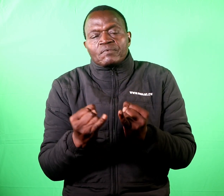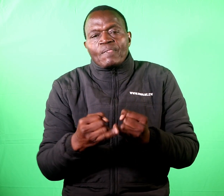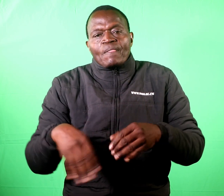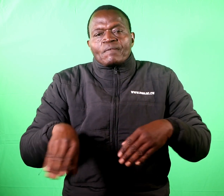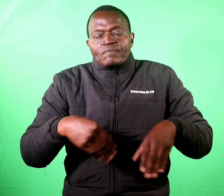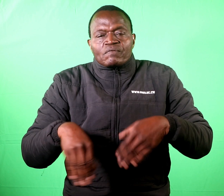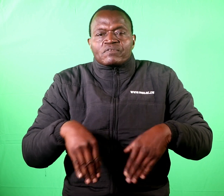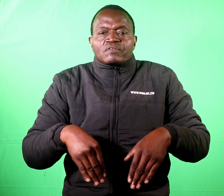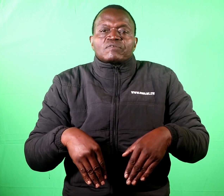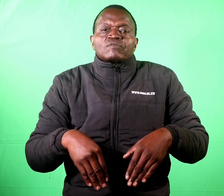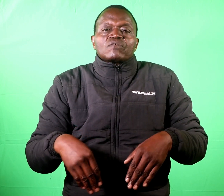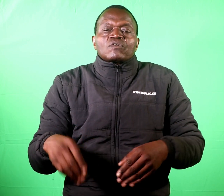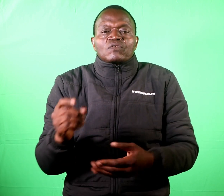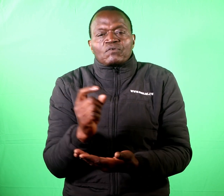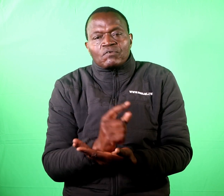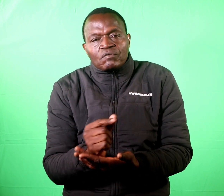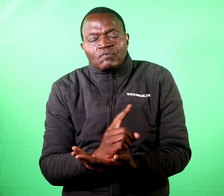of village health workers.